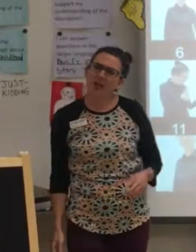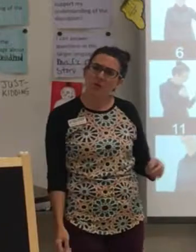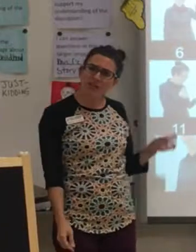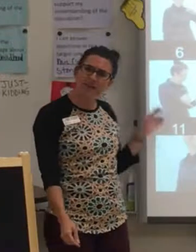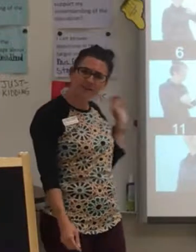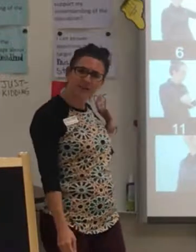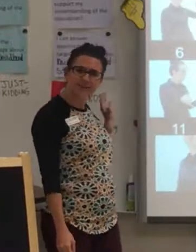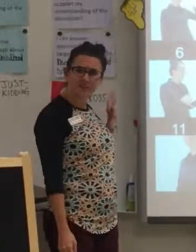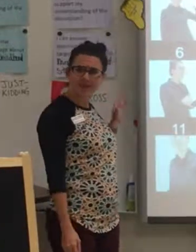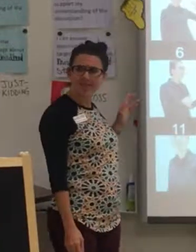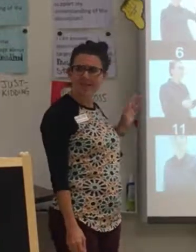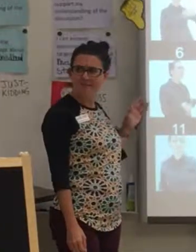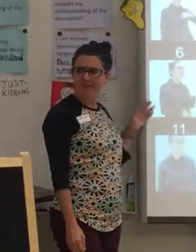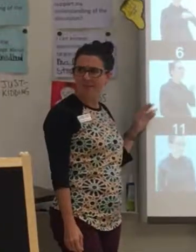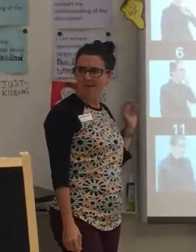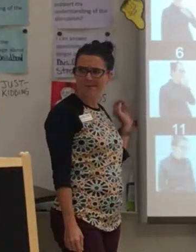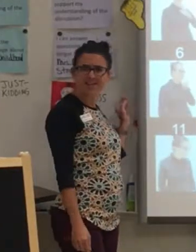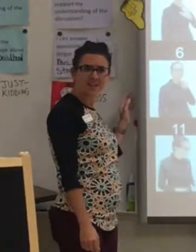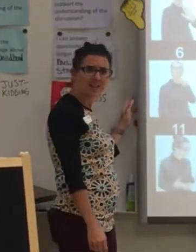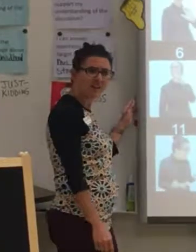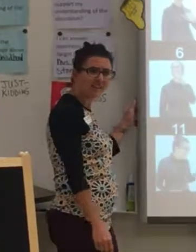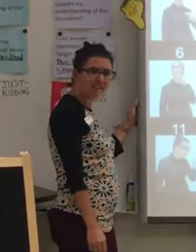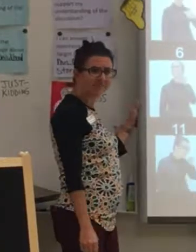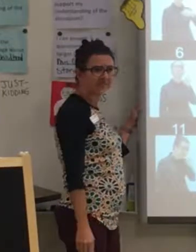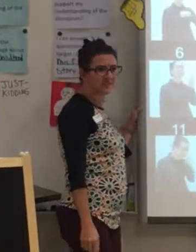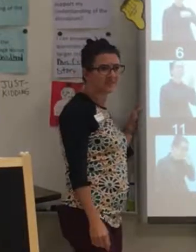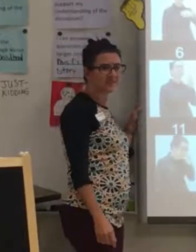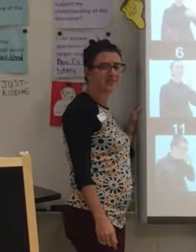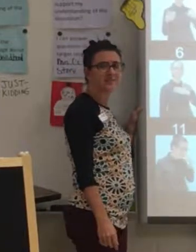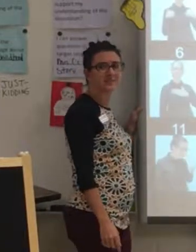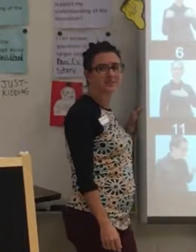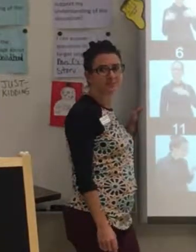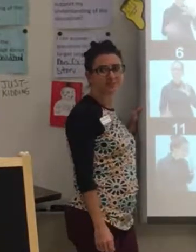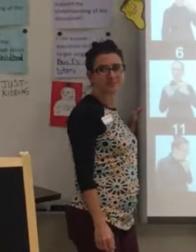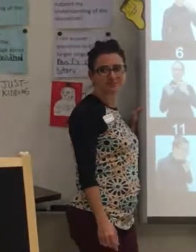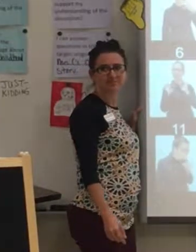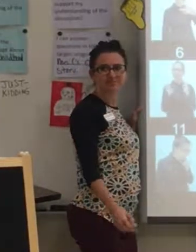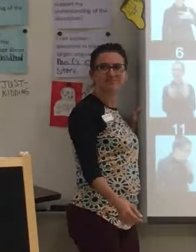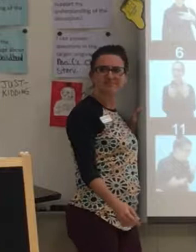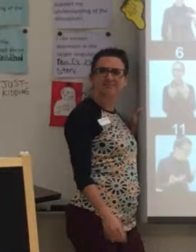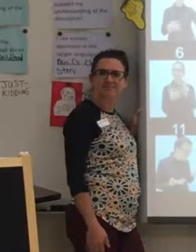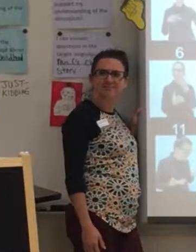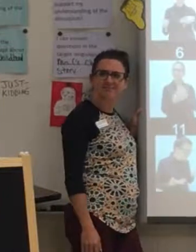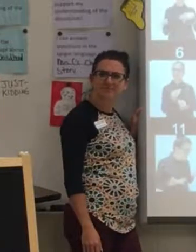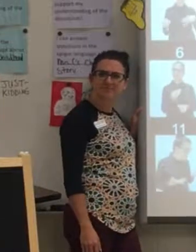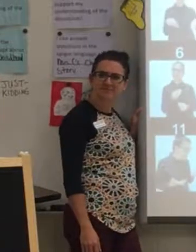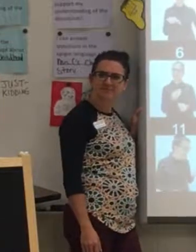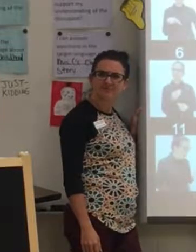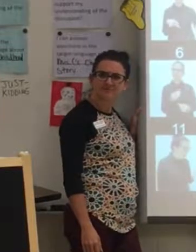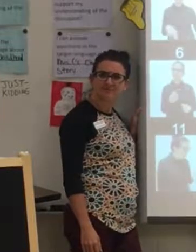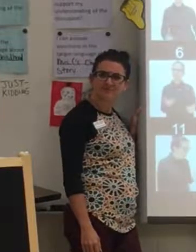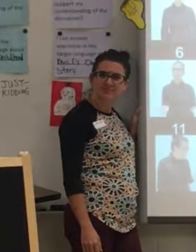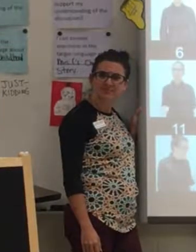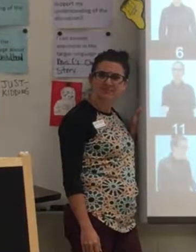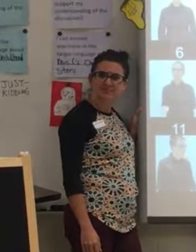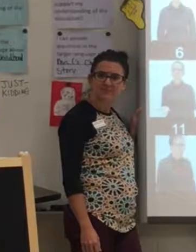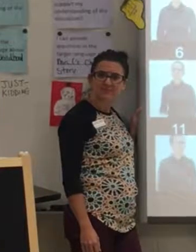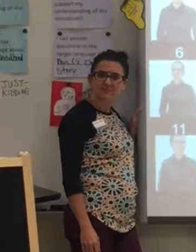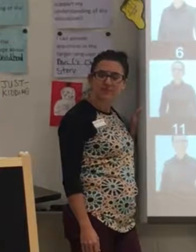was having fun until they left me all by myself. Oh, so you ain't know like the whole time they were moving, so you ain't hear nothing. Well,